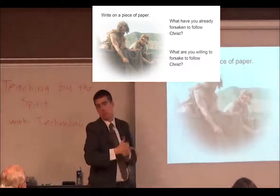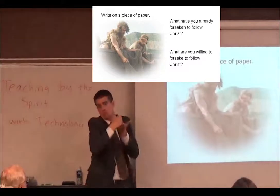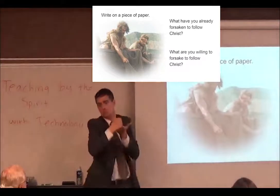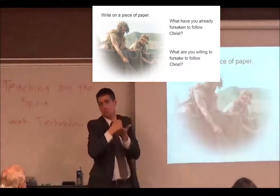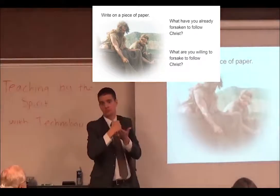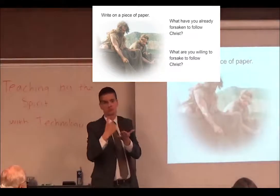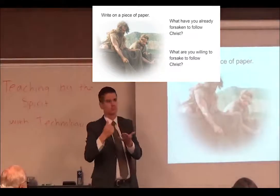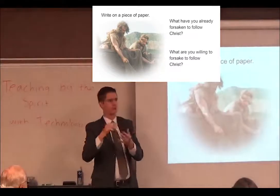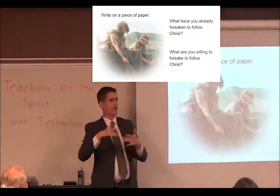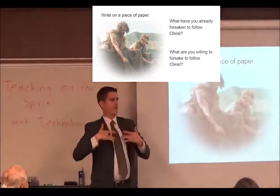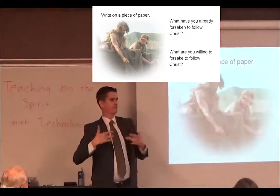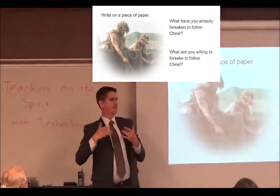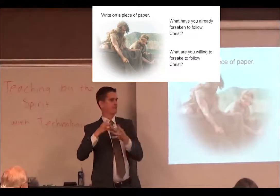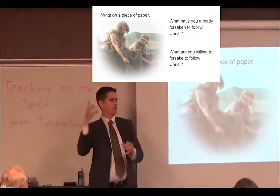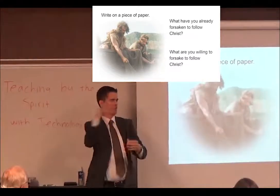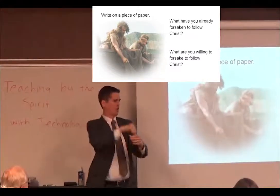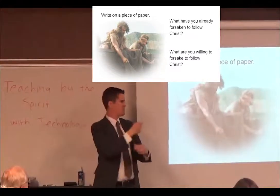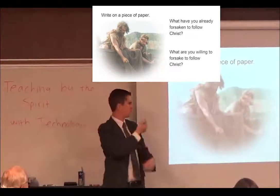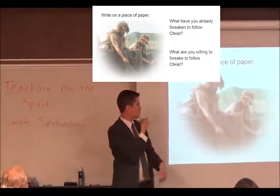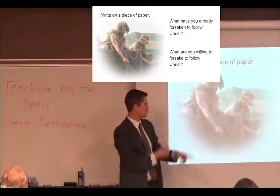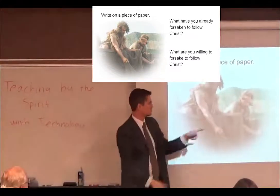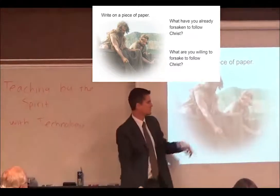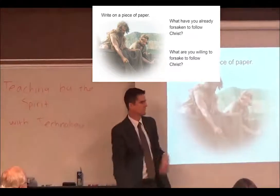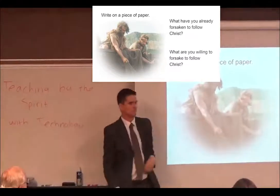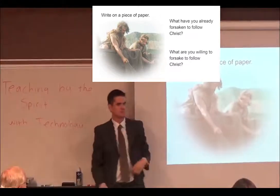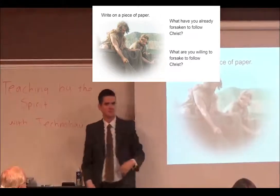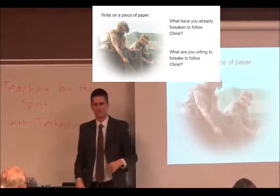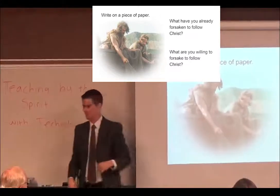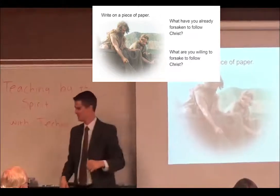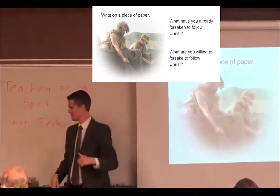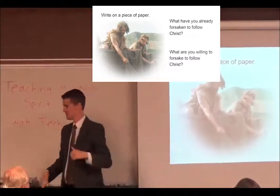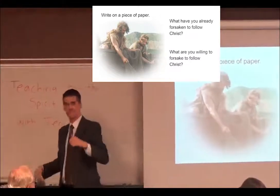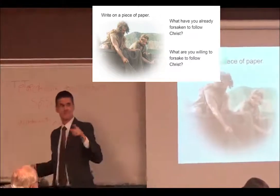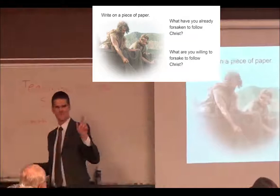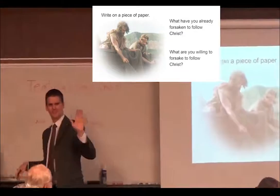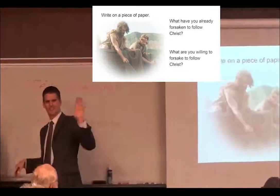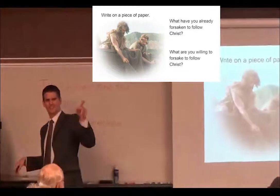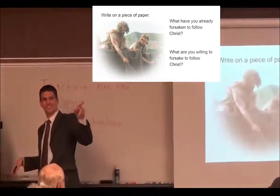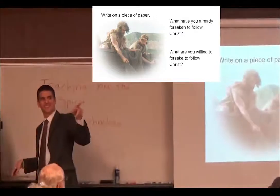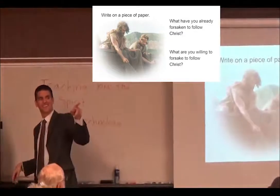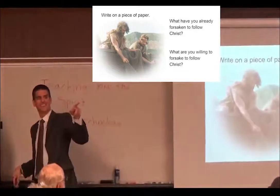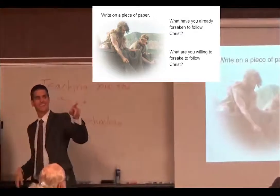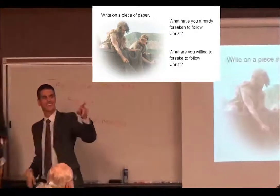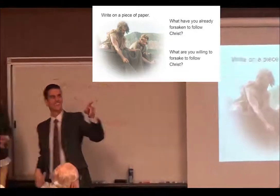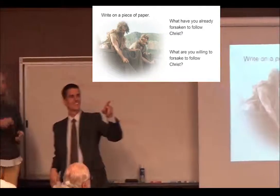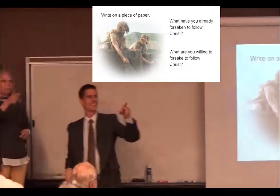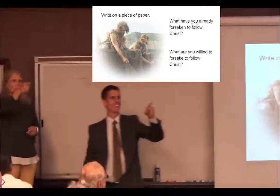understand. It's possible that putting it up here on the PowerPoint could help aid everybody.